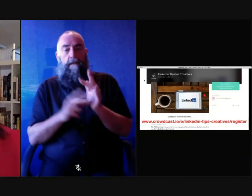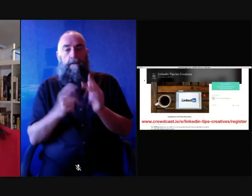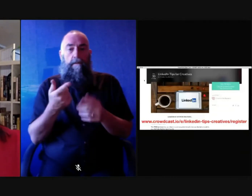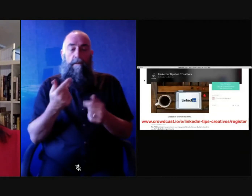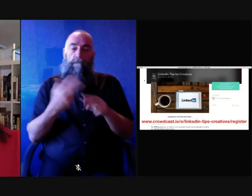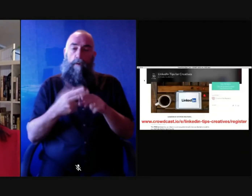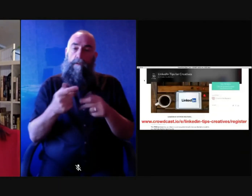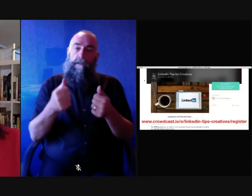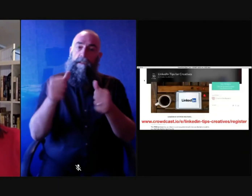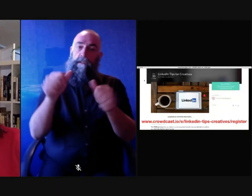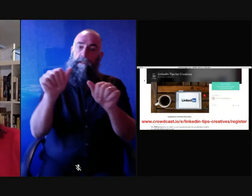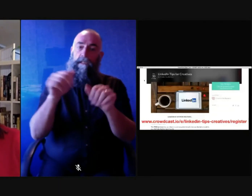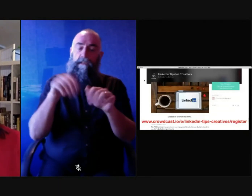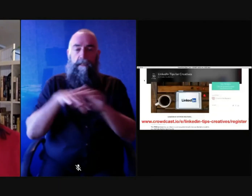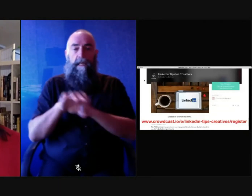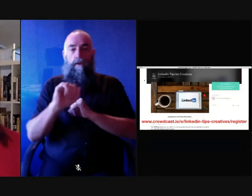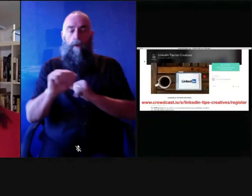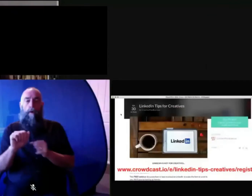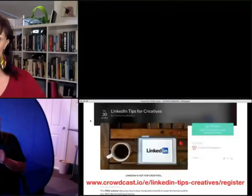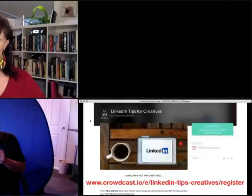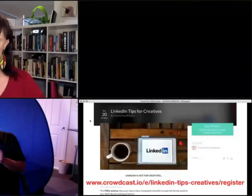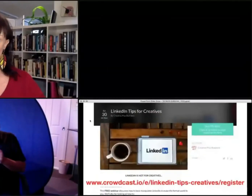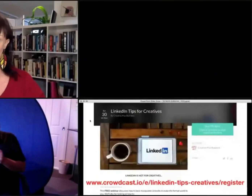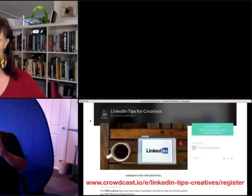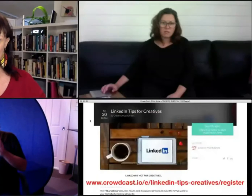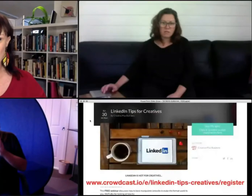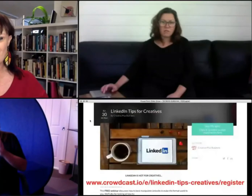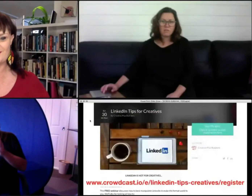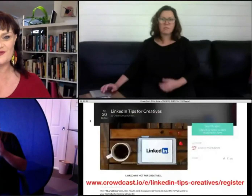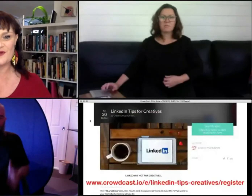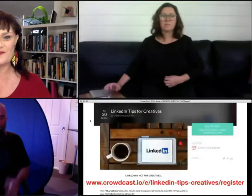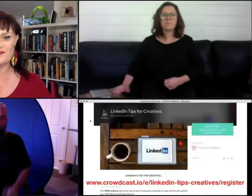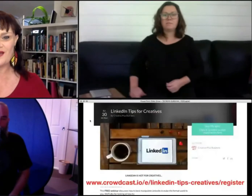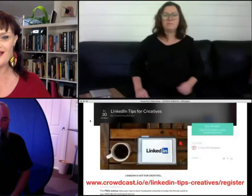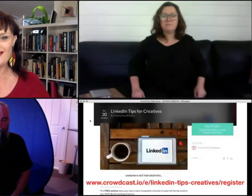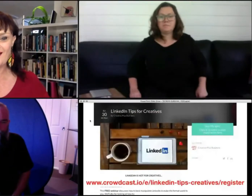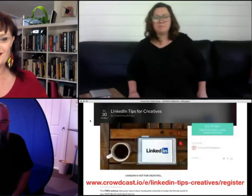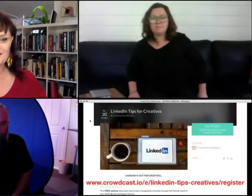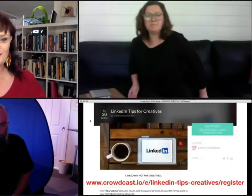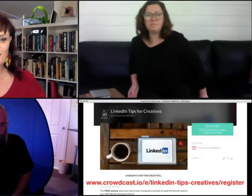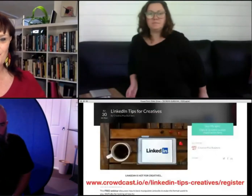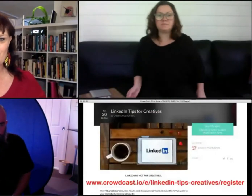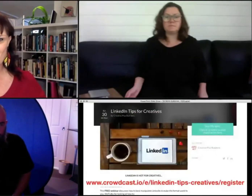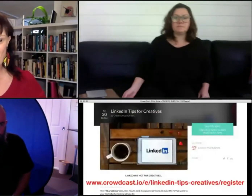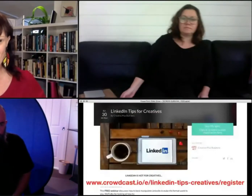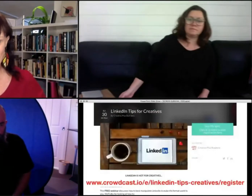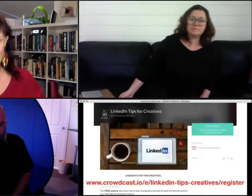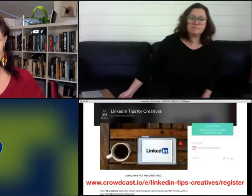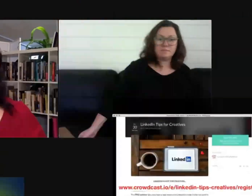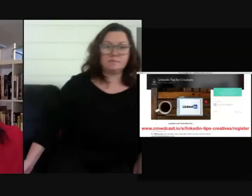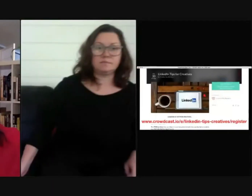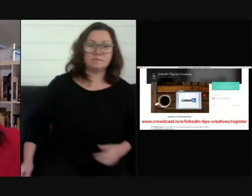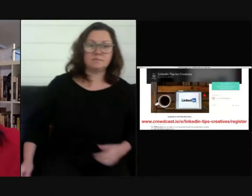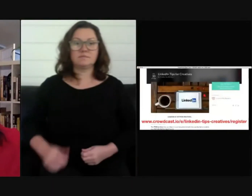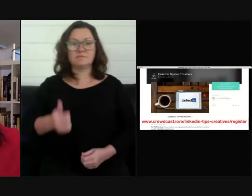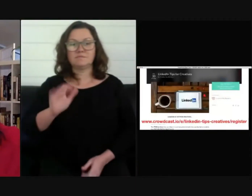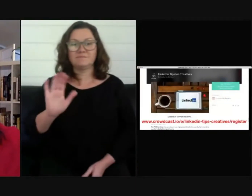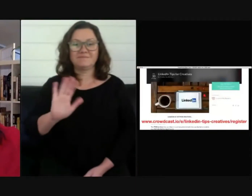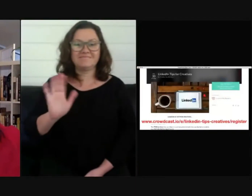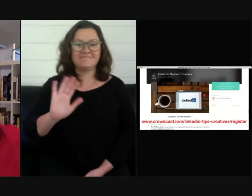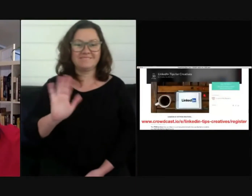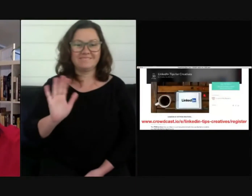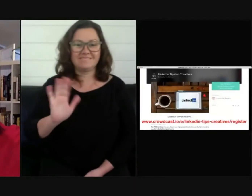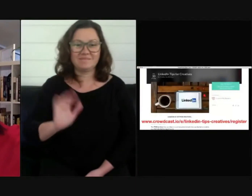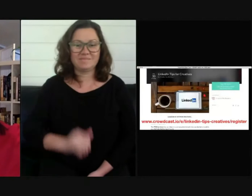practice. So if you don't believe me, you can go and watch that webinar for free. So hi, Carolyn, we're welcoming you back. Nice to